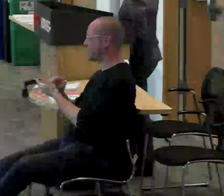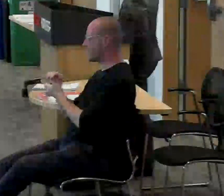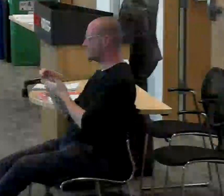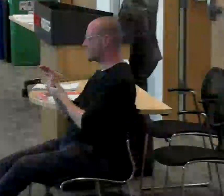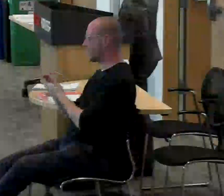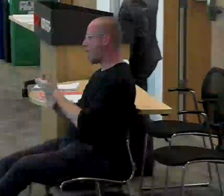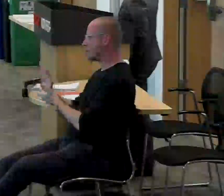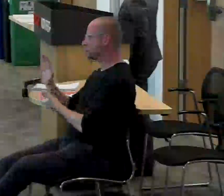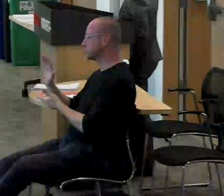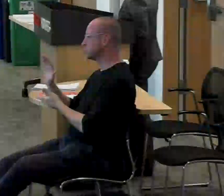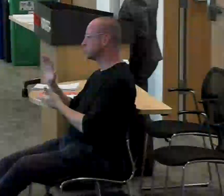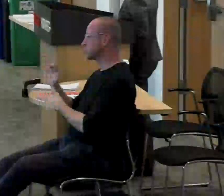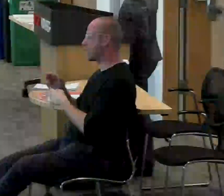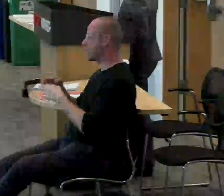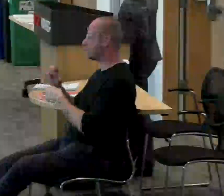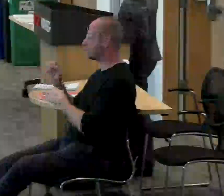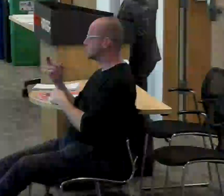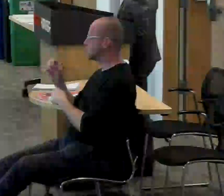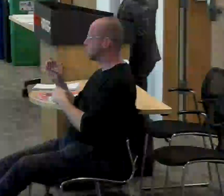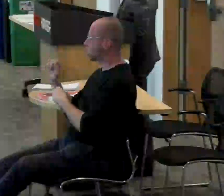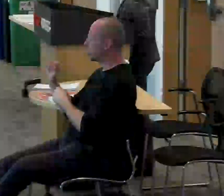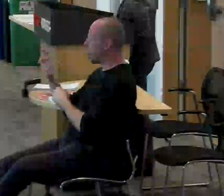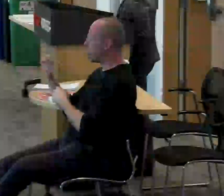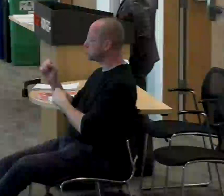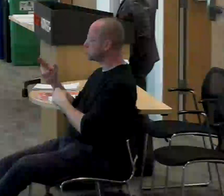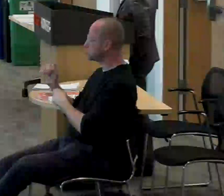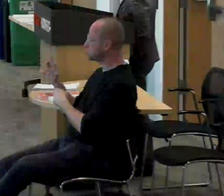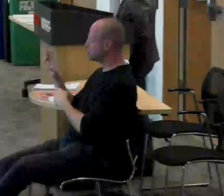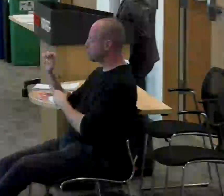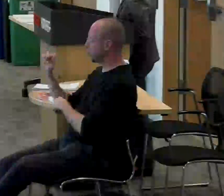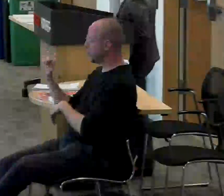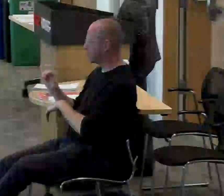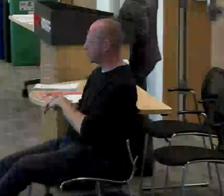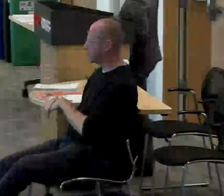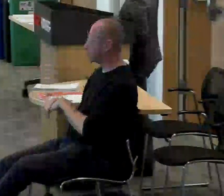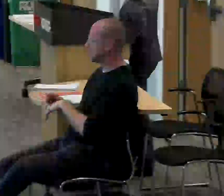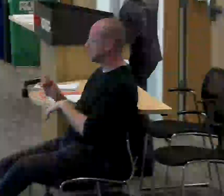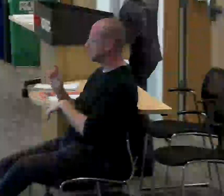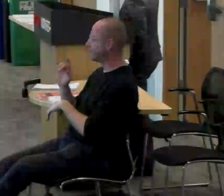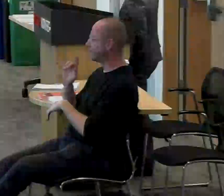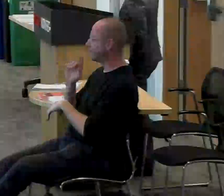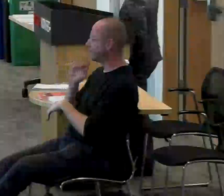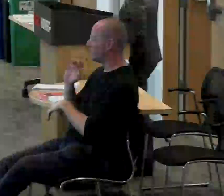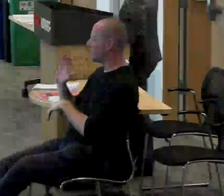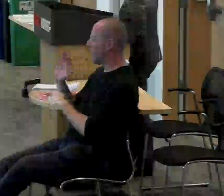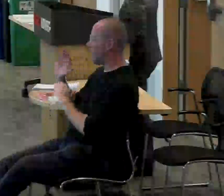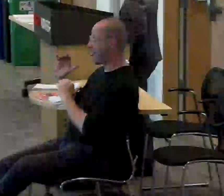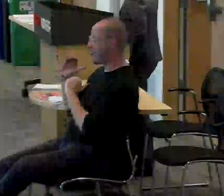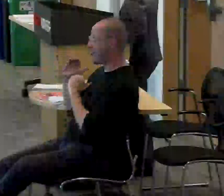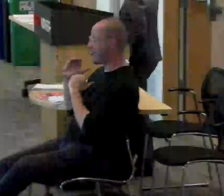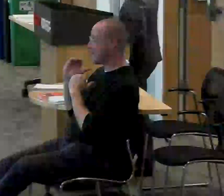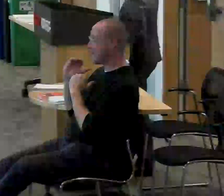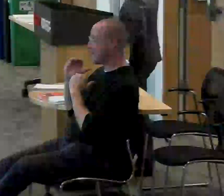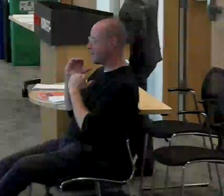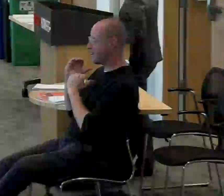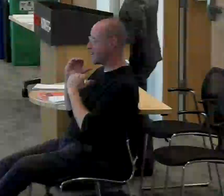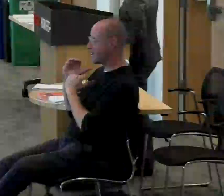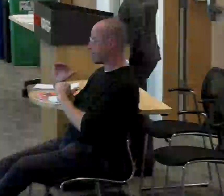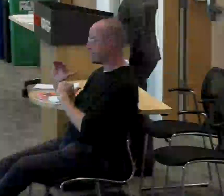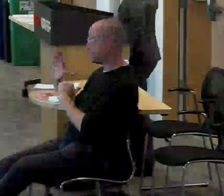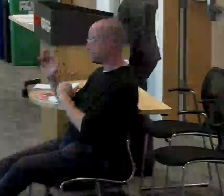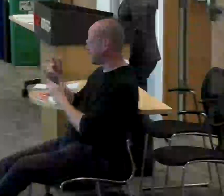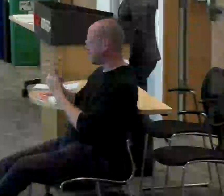in Scholarshare. They don't have an annual, they don't have a lot of the same limits. Obviously, it's for a different population,